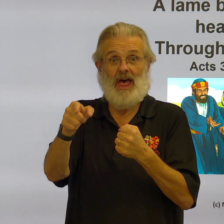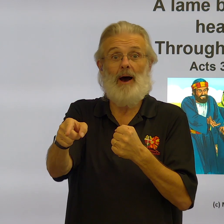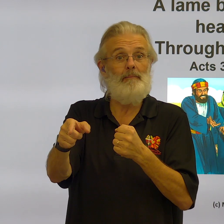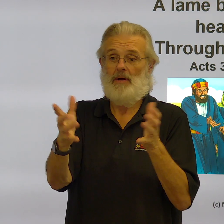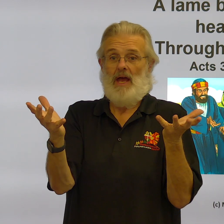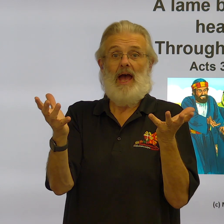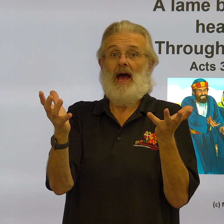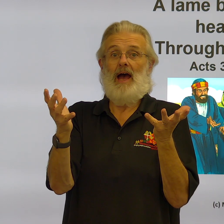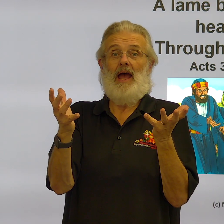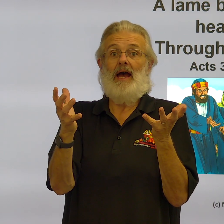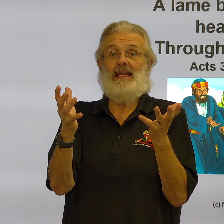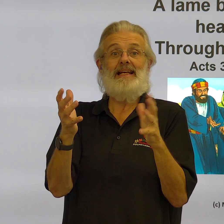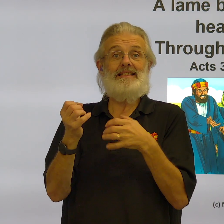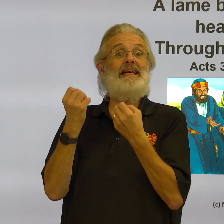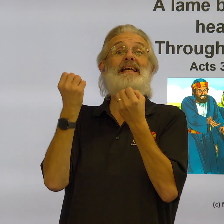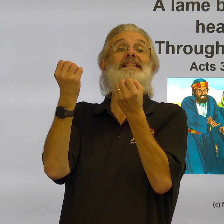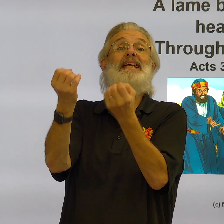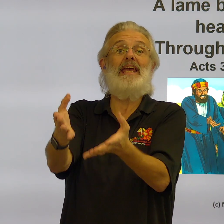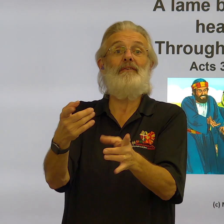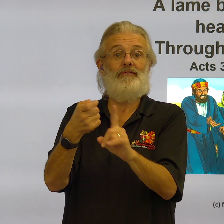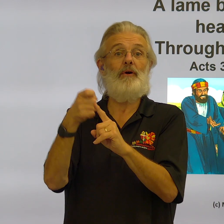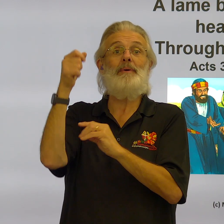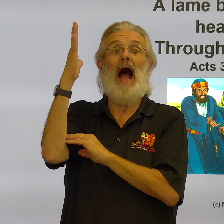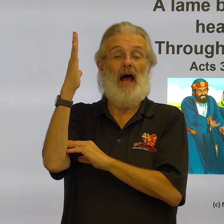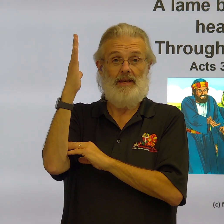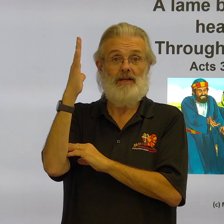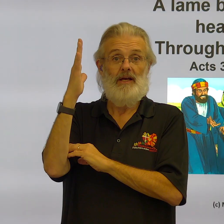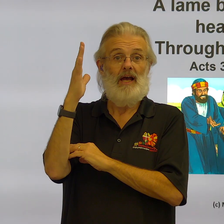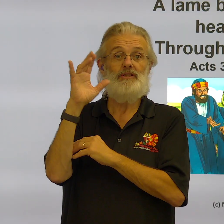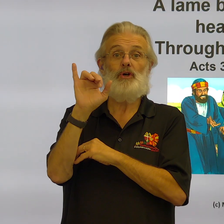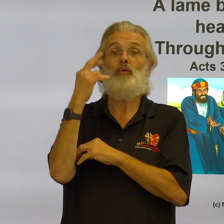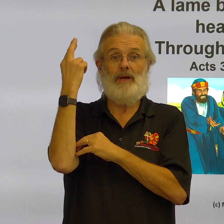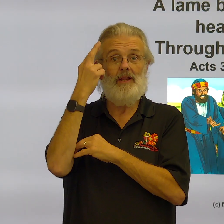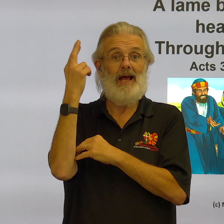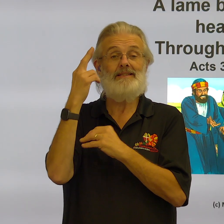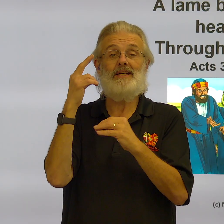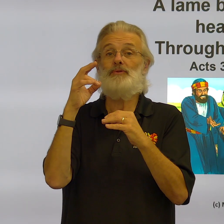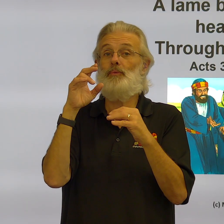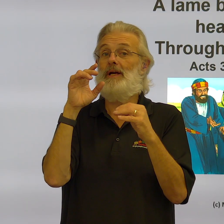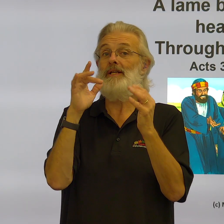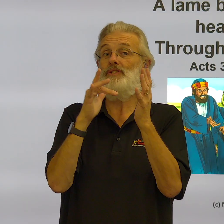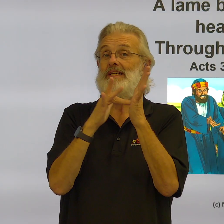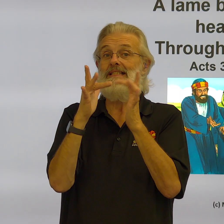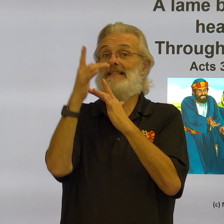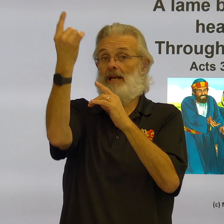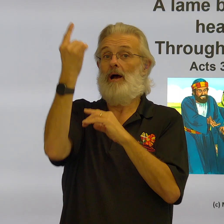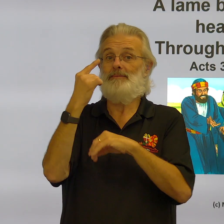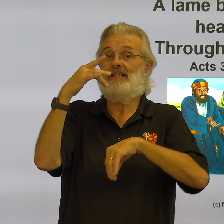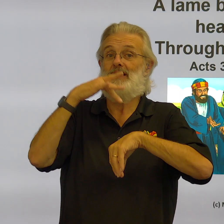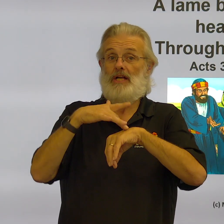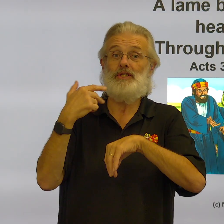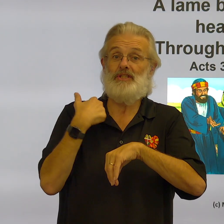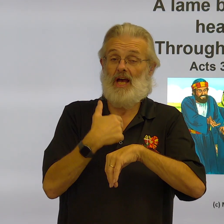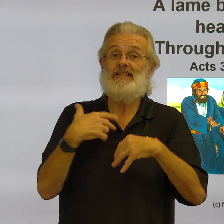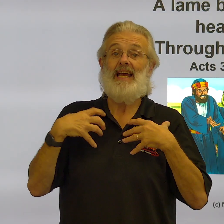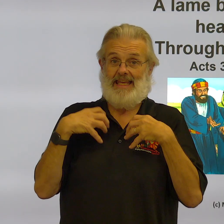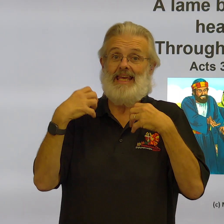them, and it's a gift from God. And so realize this, when Jesus comes and touches us, he heals